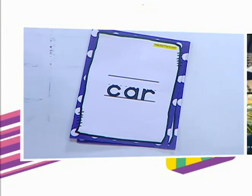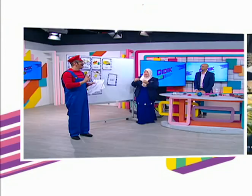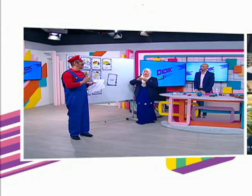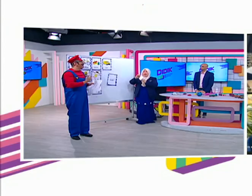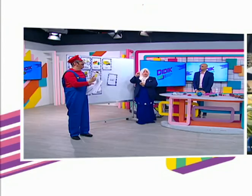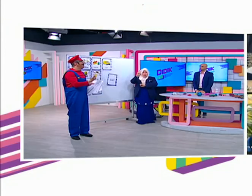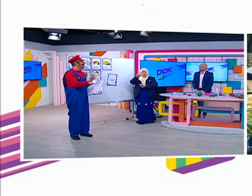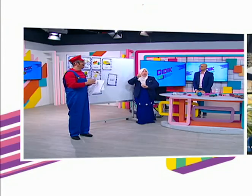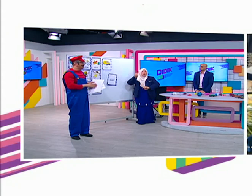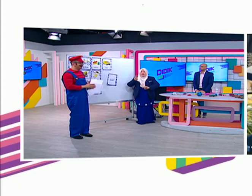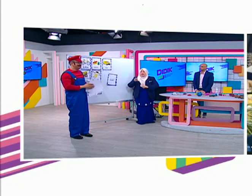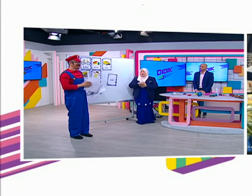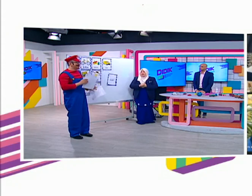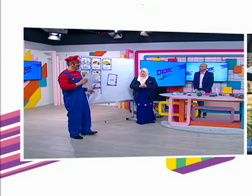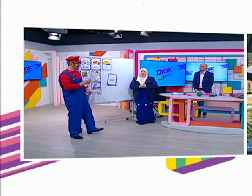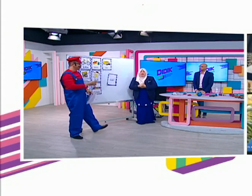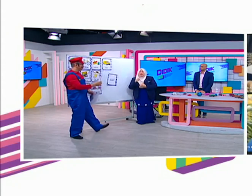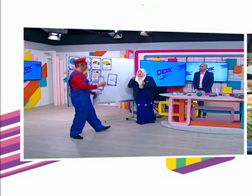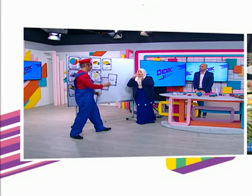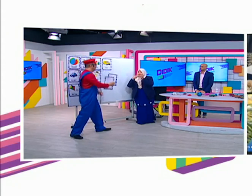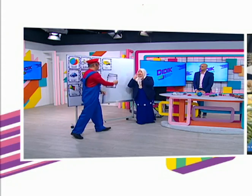Okay, now number two. A very simple one.